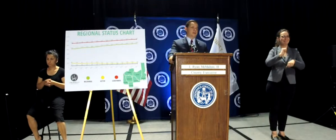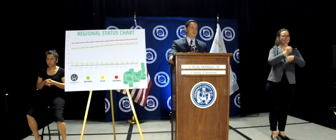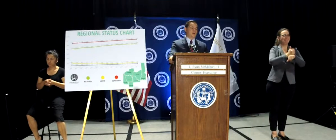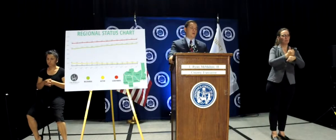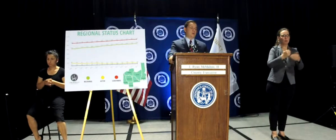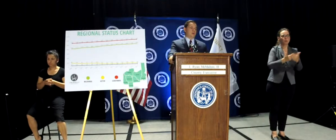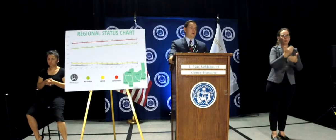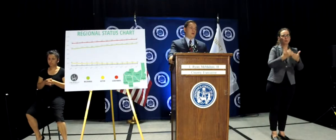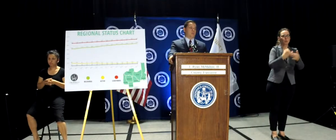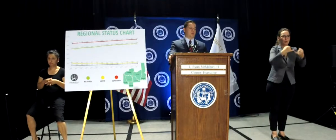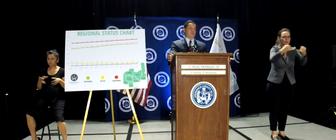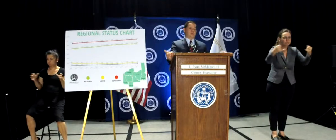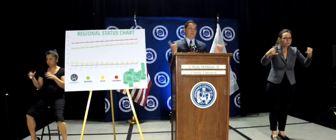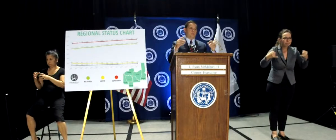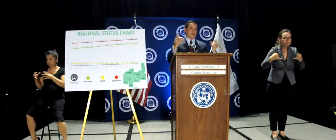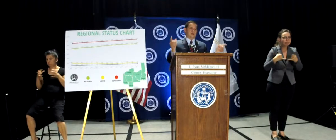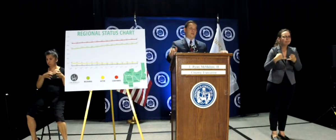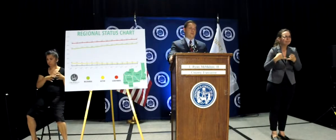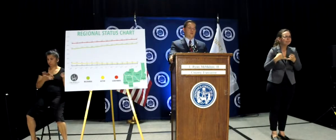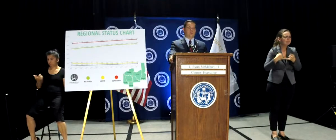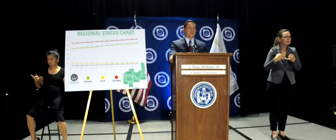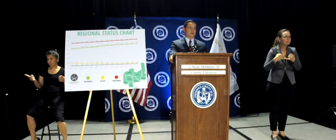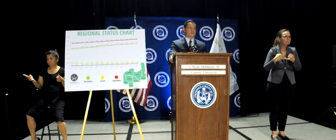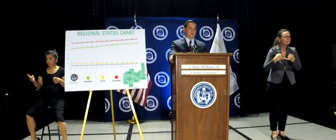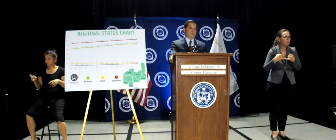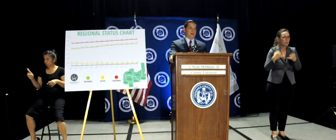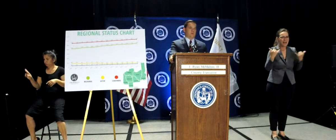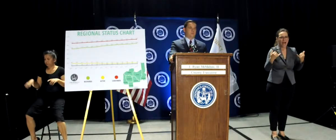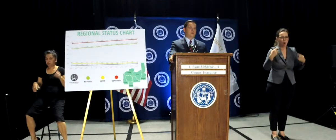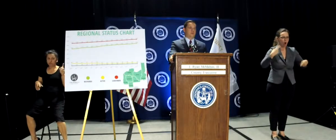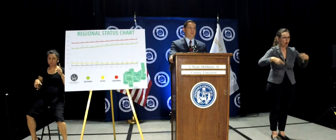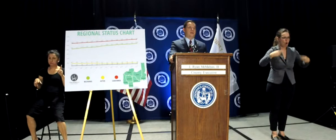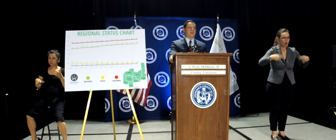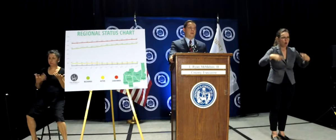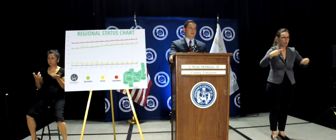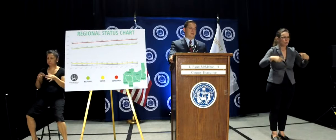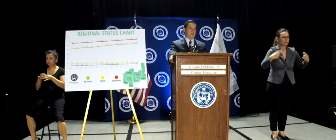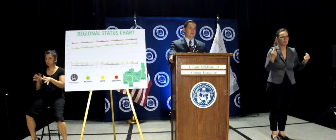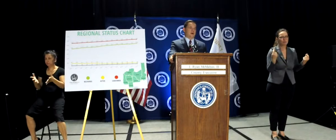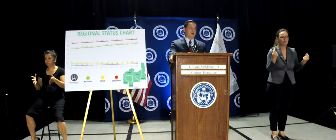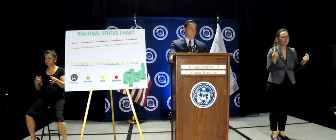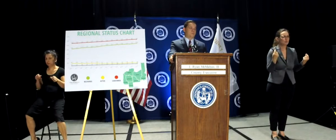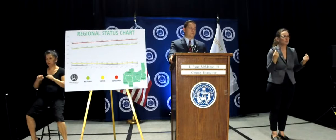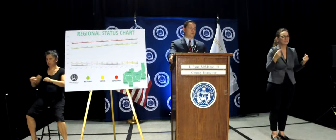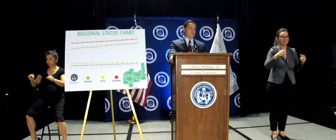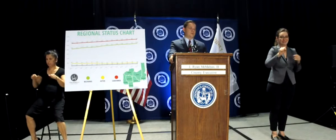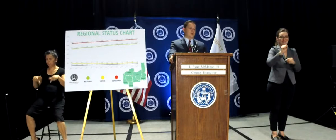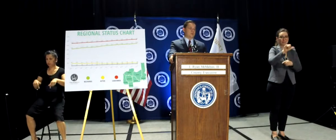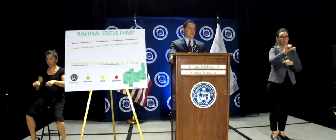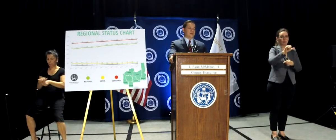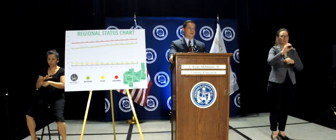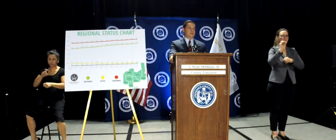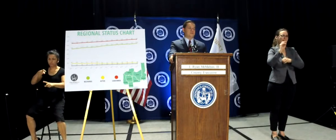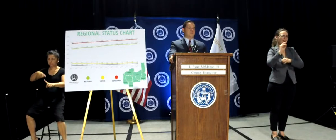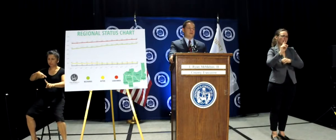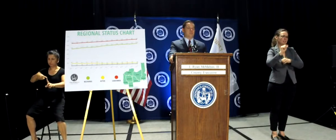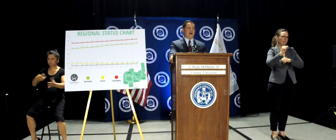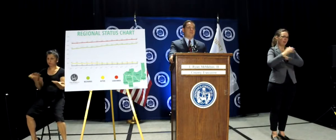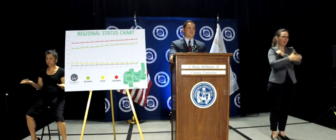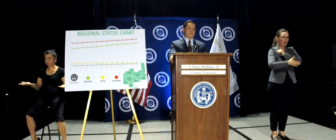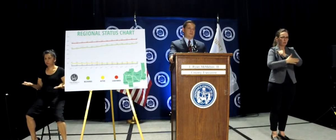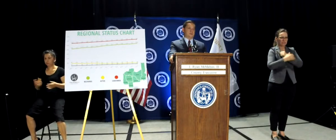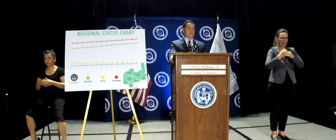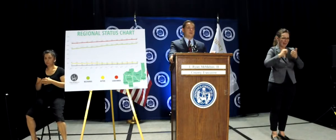noise. And so both of them have been barking at each other. Nobody cares about that. We're in the middle of a pandemic. And so they need to, if they